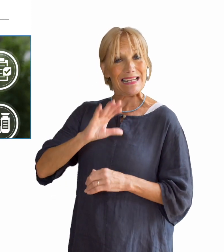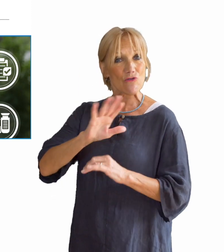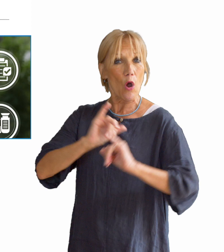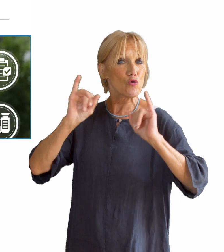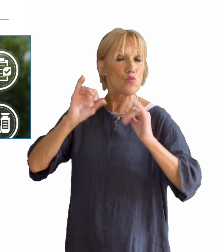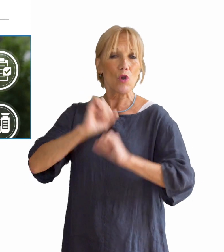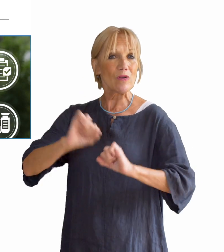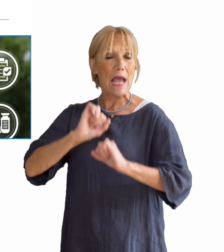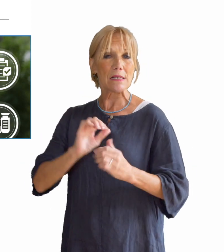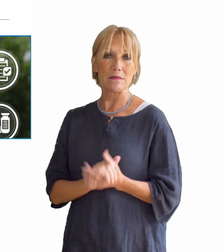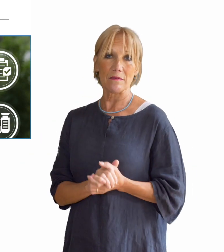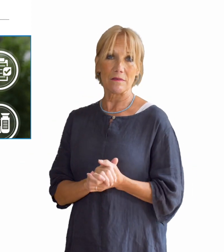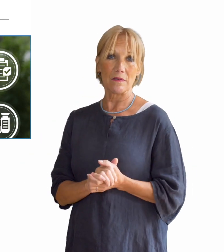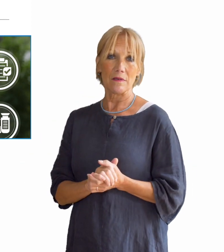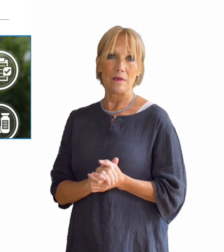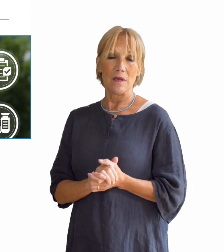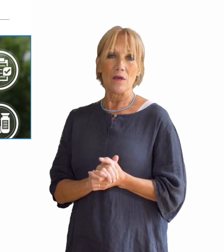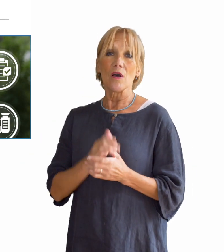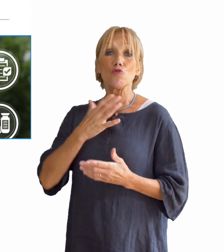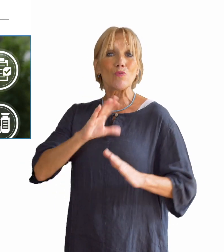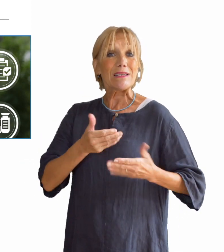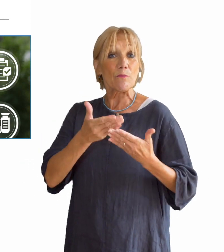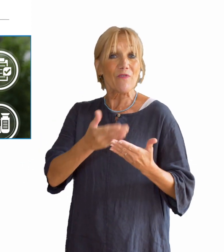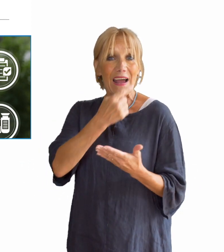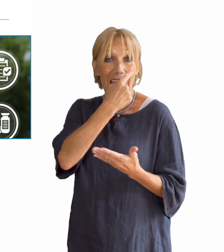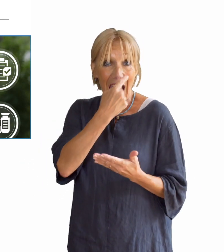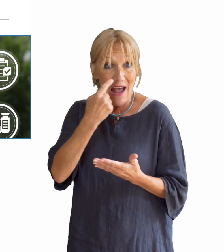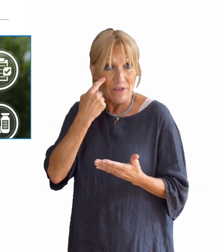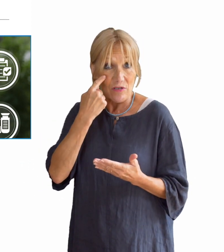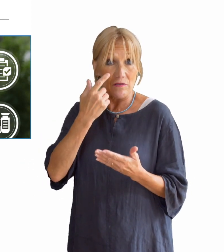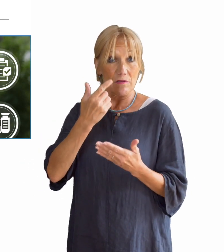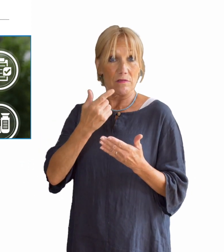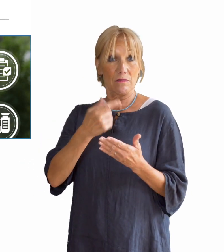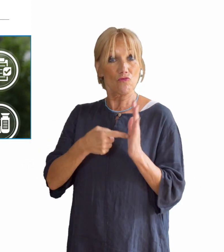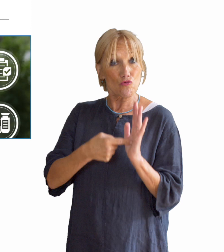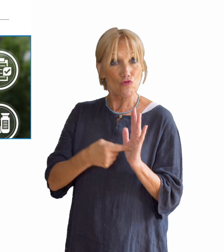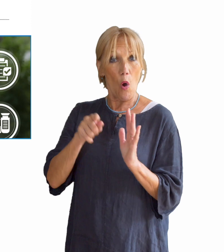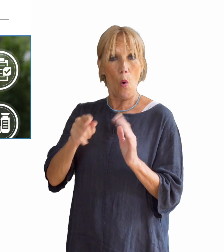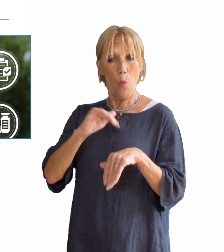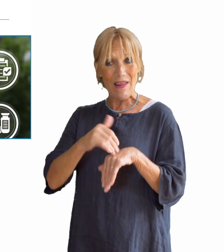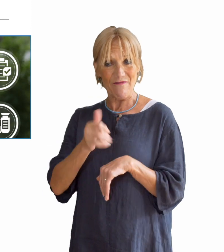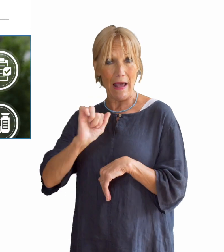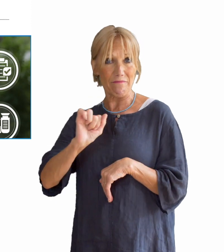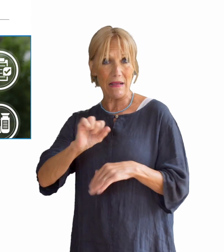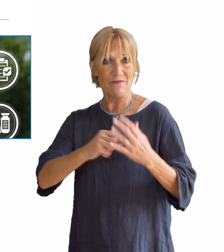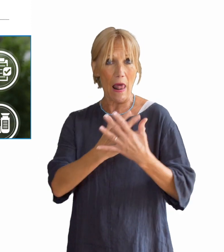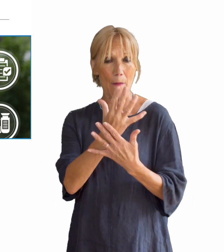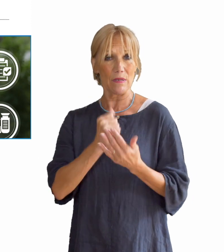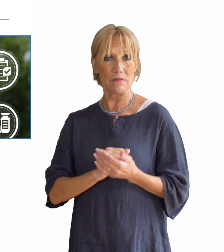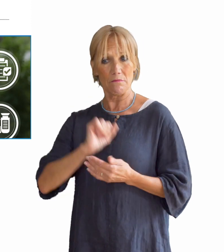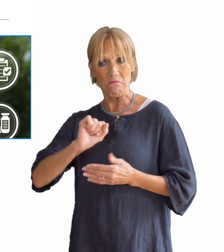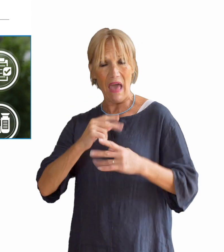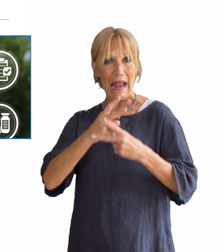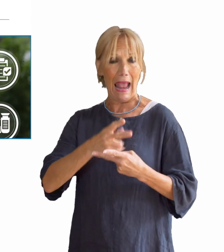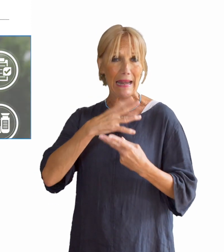centres, but whose needs are not yet acute. Providing hard evidence that it will directly prevent the development of acute medical